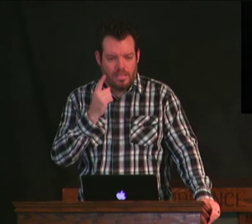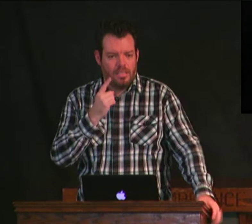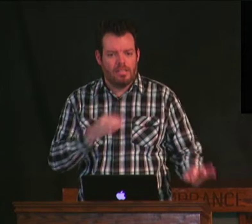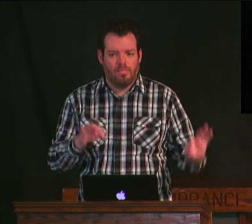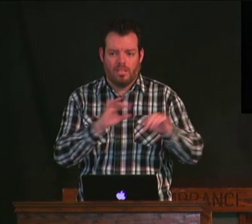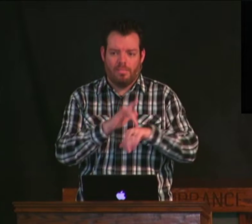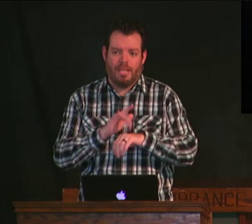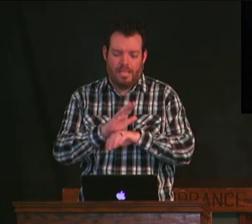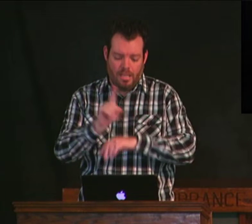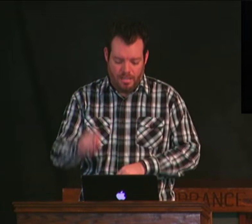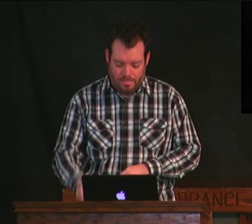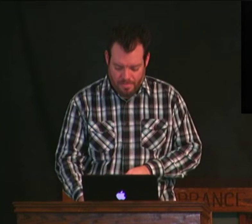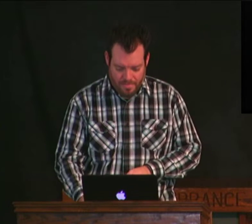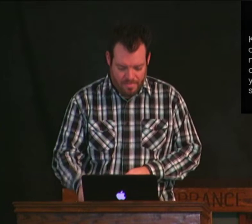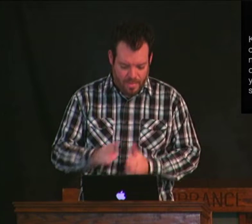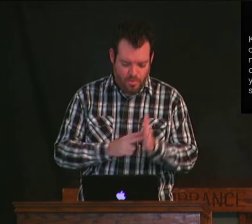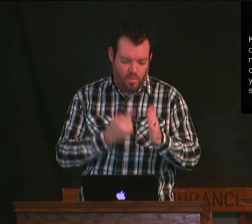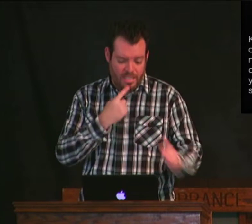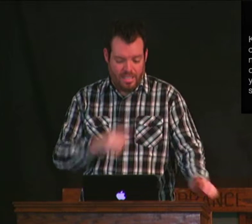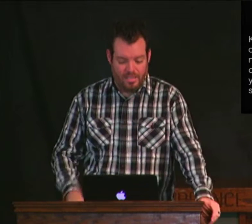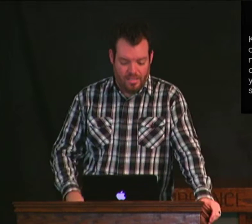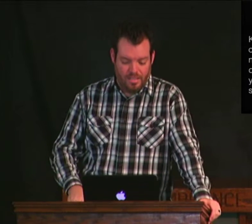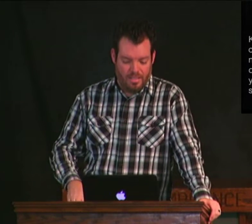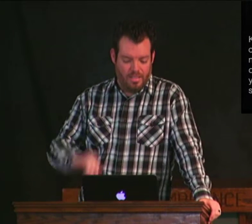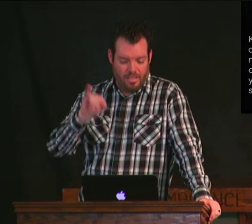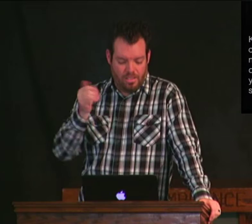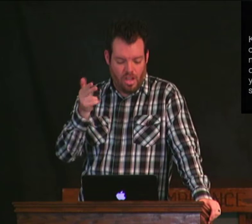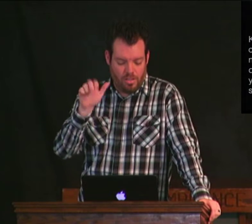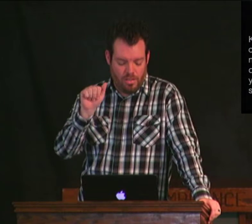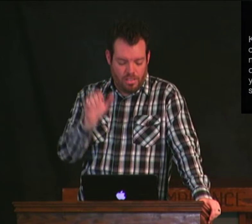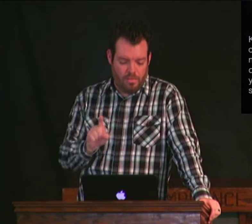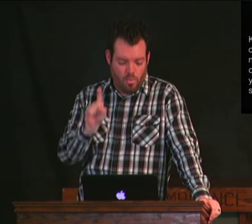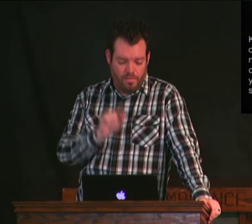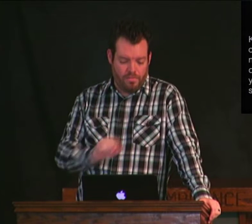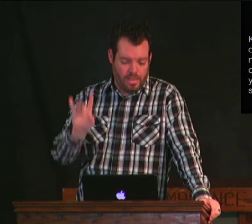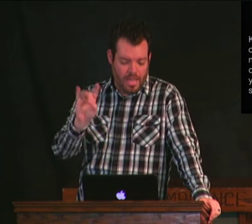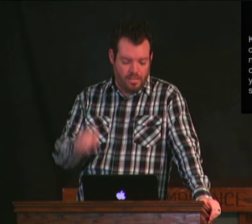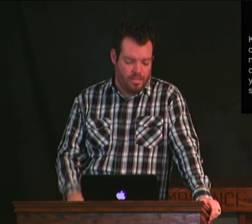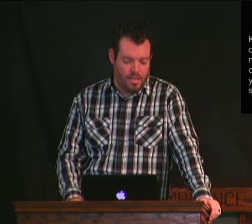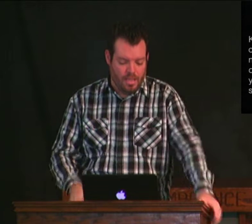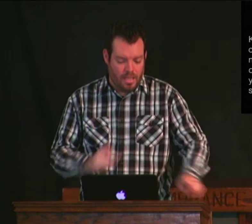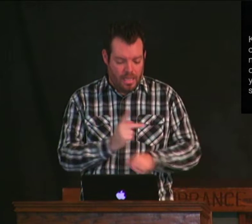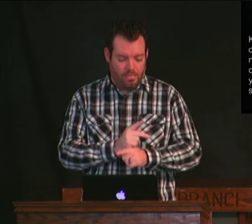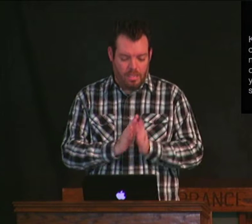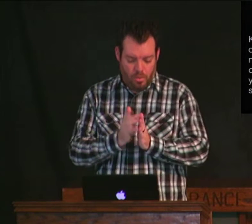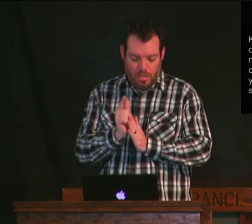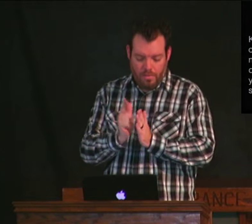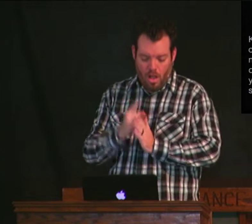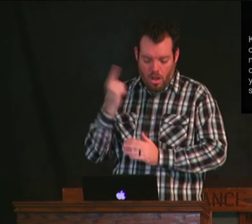It's important to meditate on him. Let's read what it says. Joshua chapter 1, verse 8. Keep this book of law always